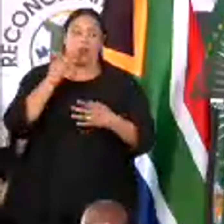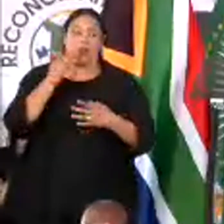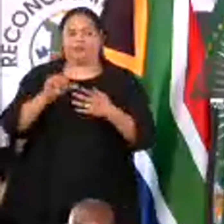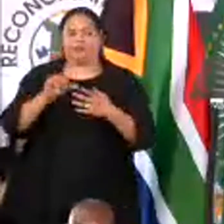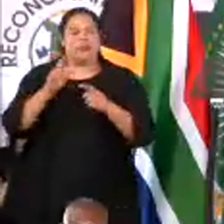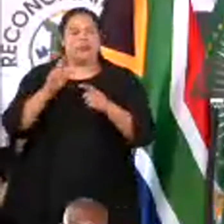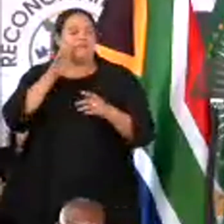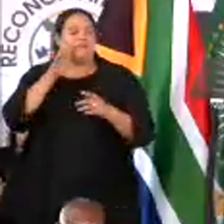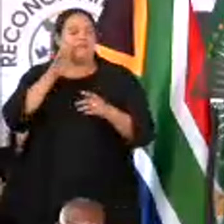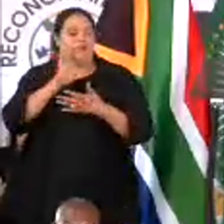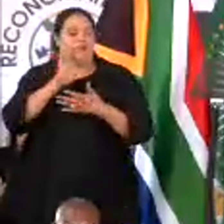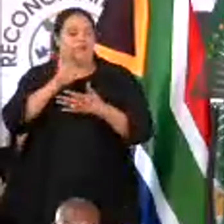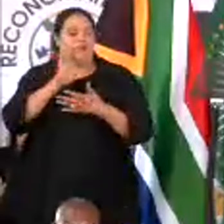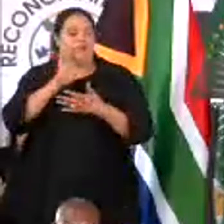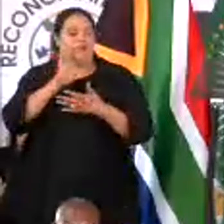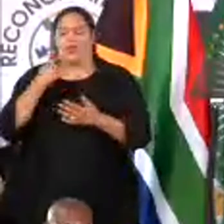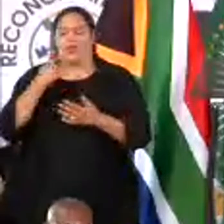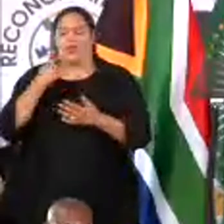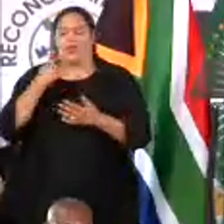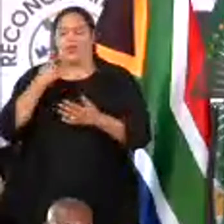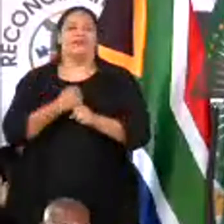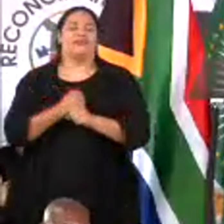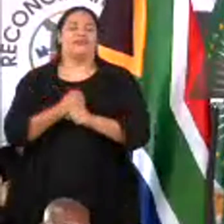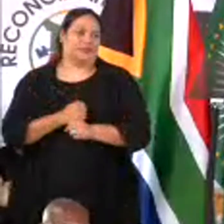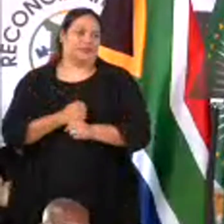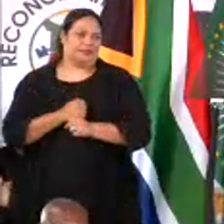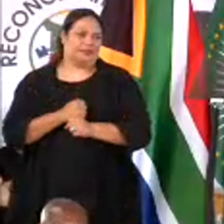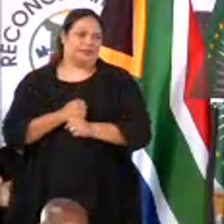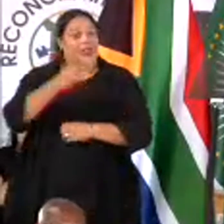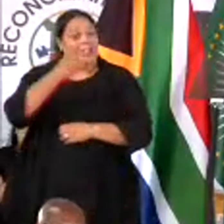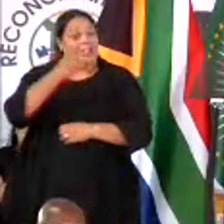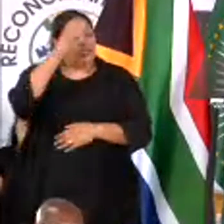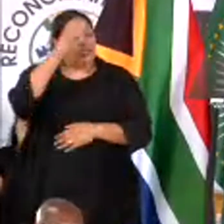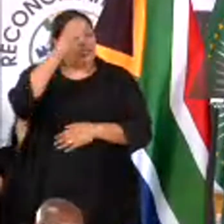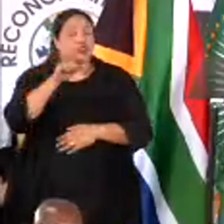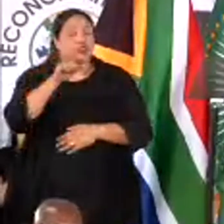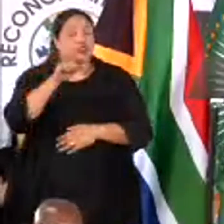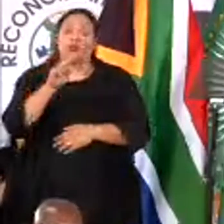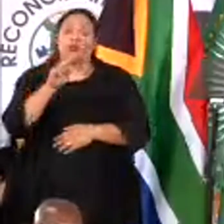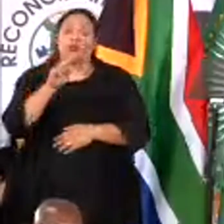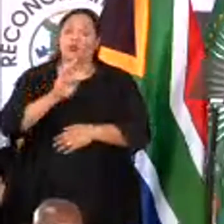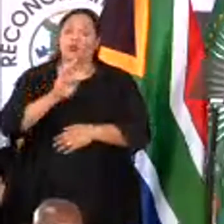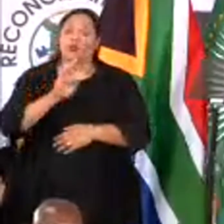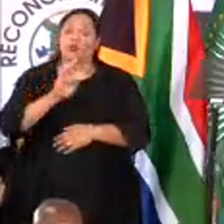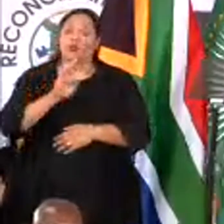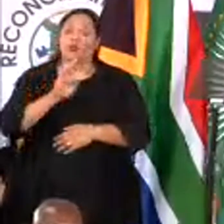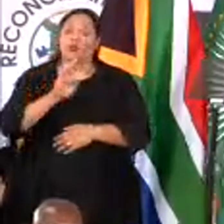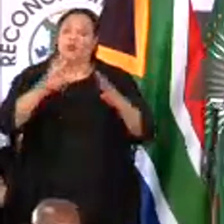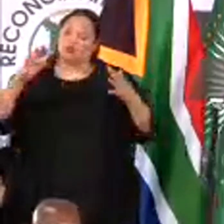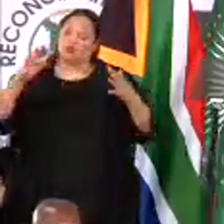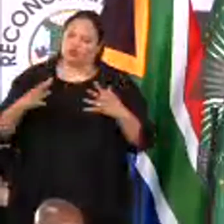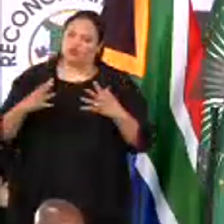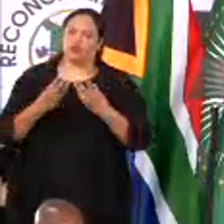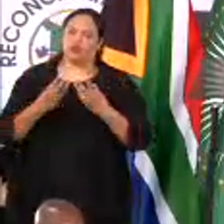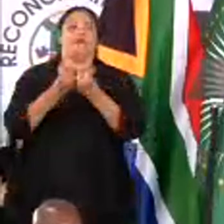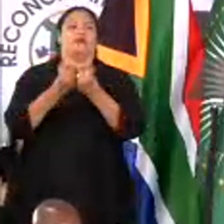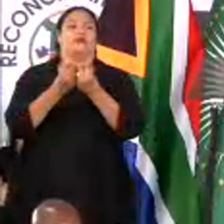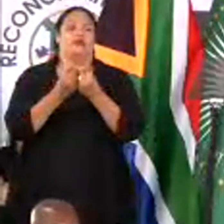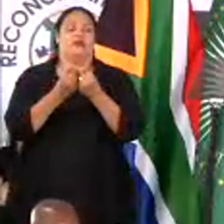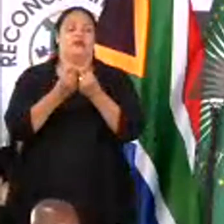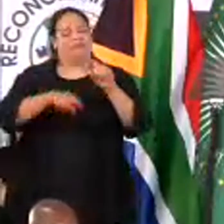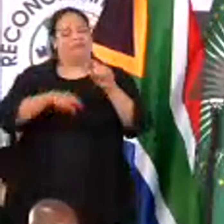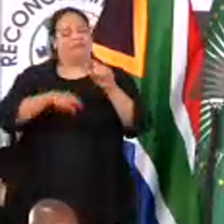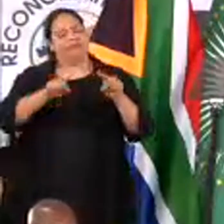May elections of this year. The Government of National Unity brings together